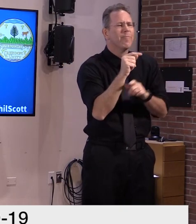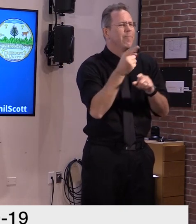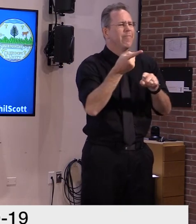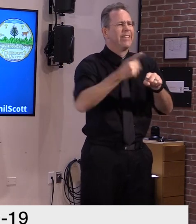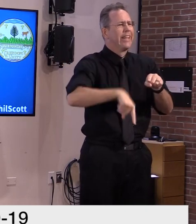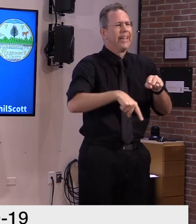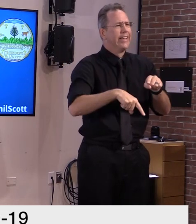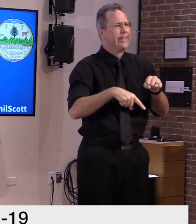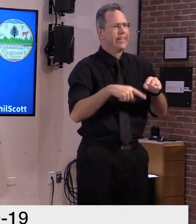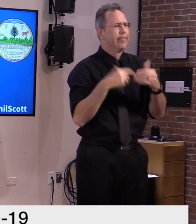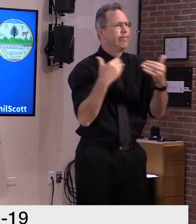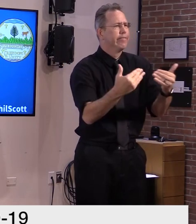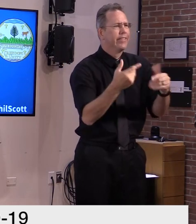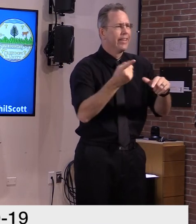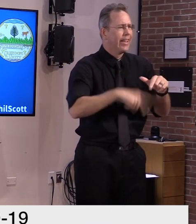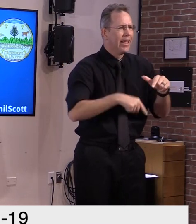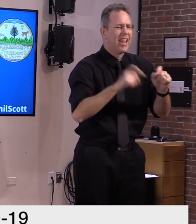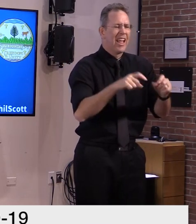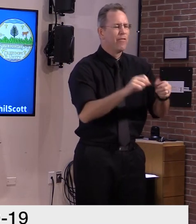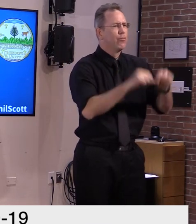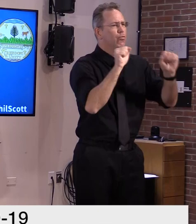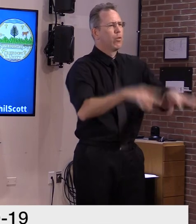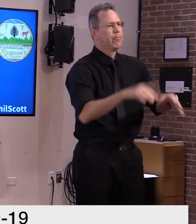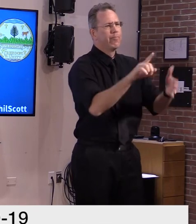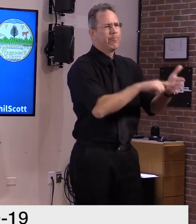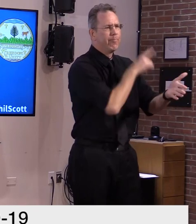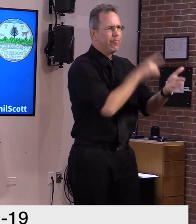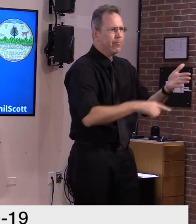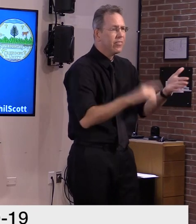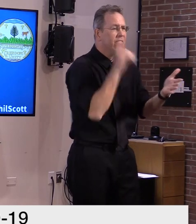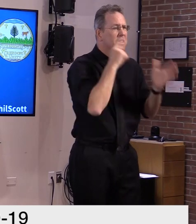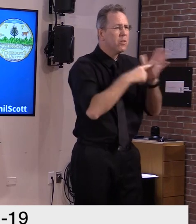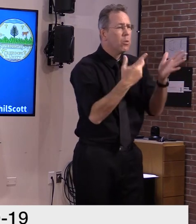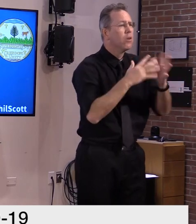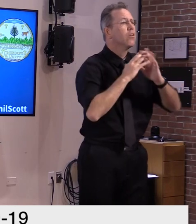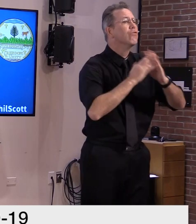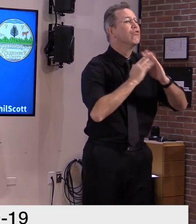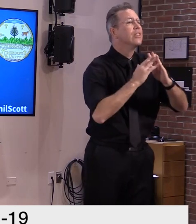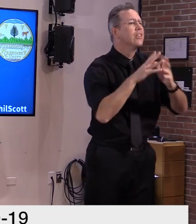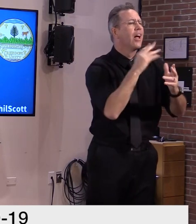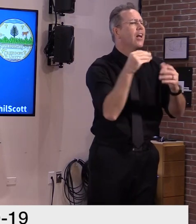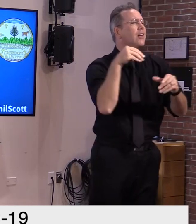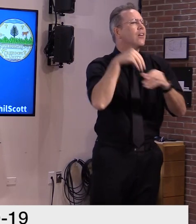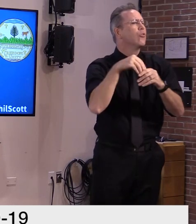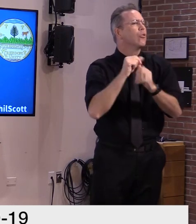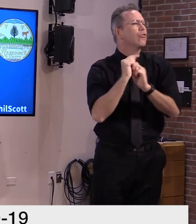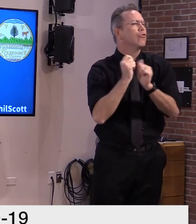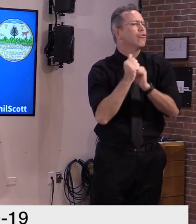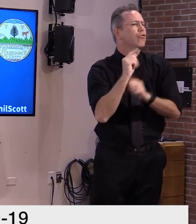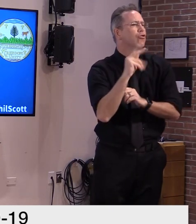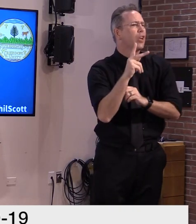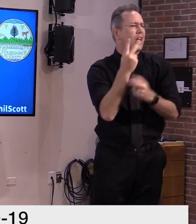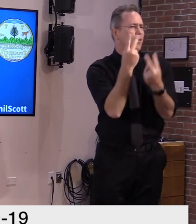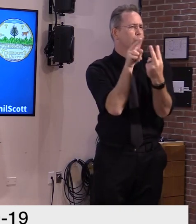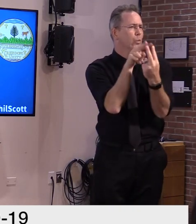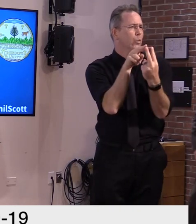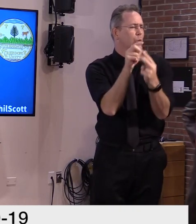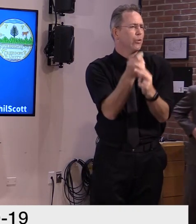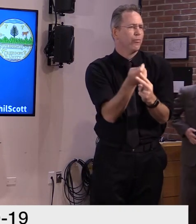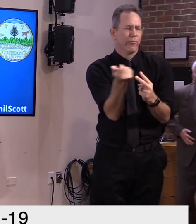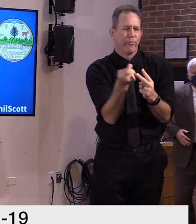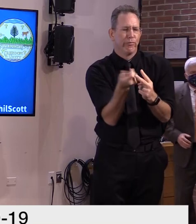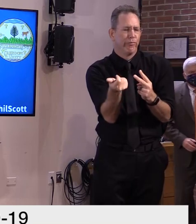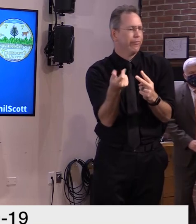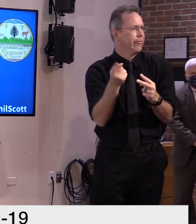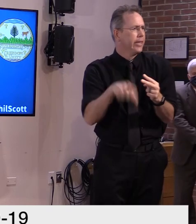concluded there simply isn't a way to offer wrestling or indoor track. In addition, because of the increased